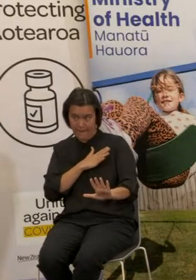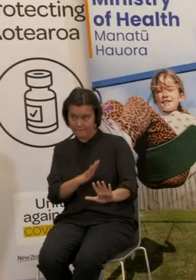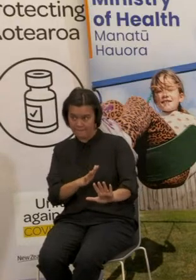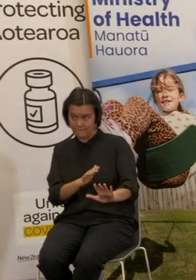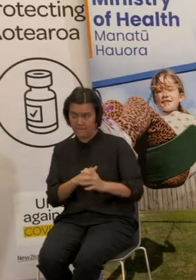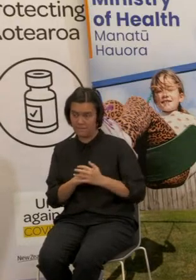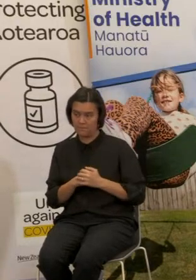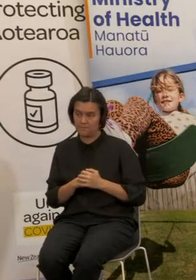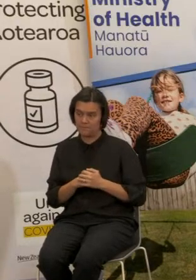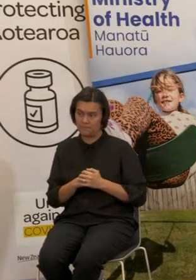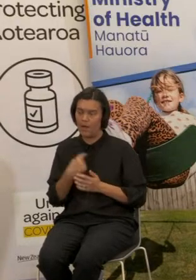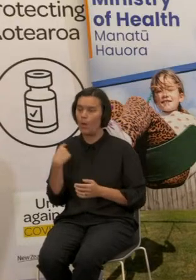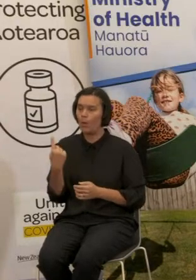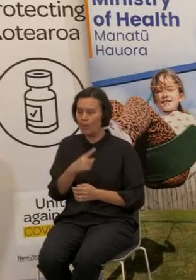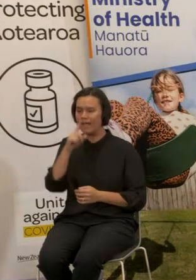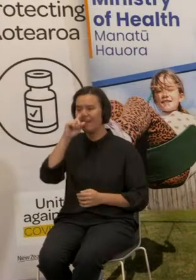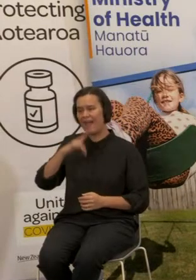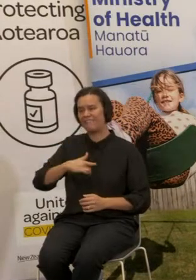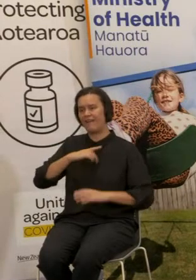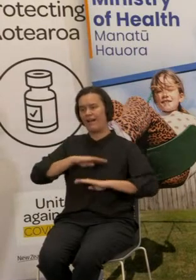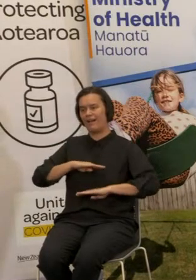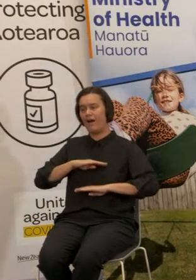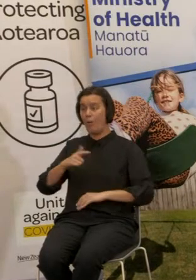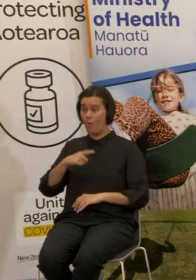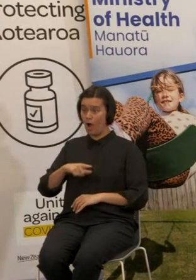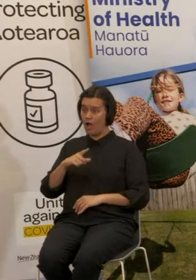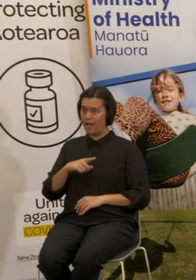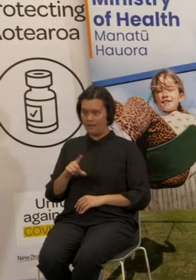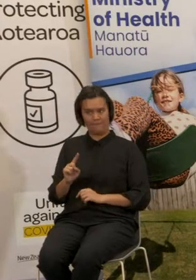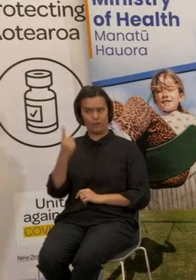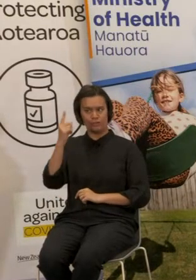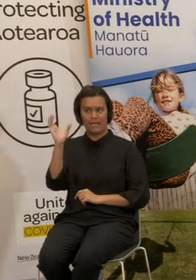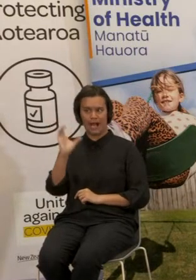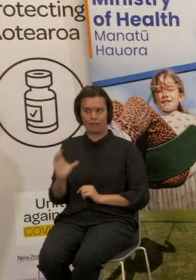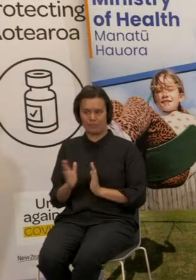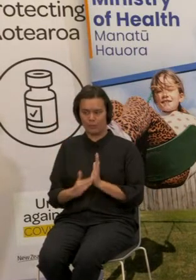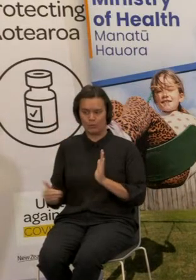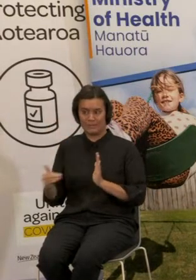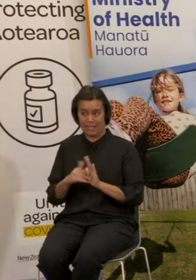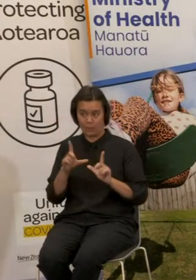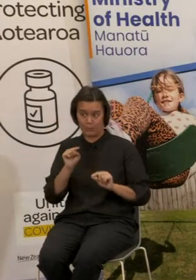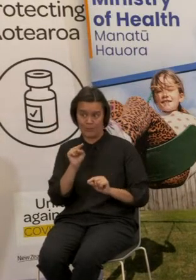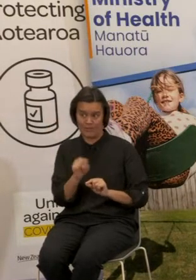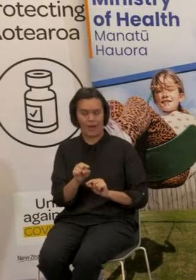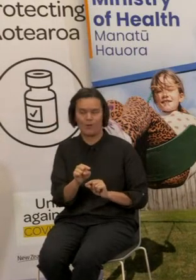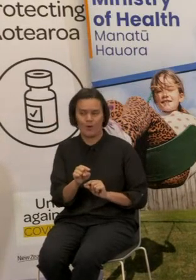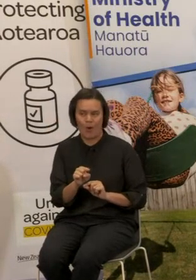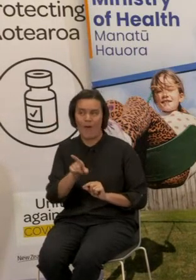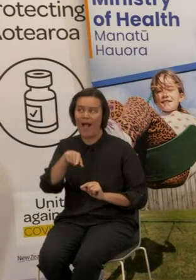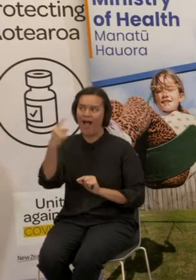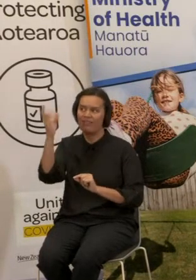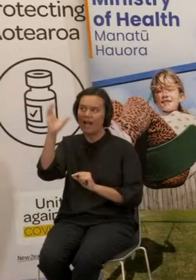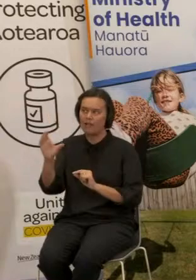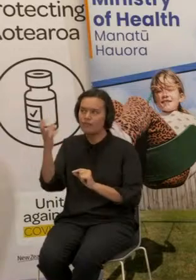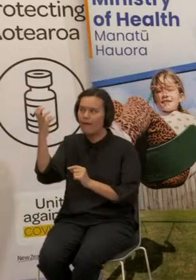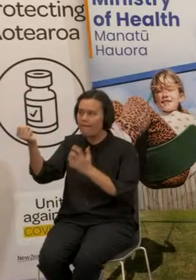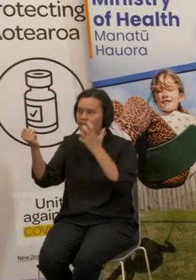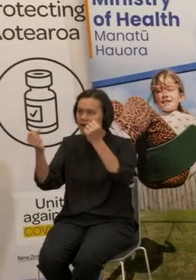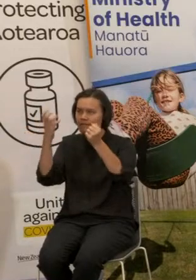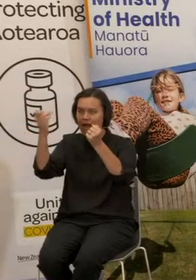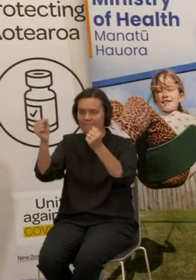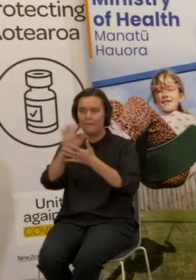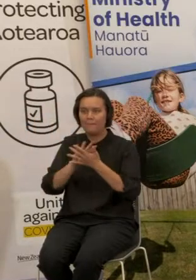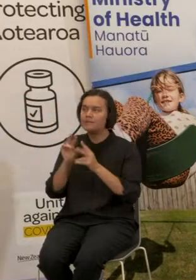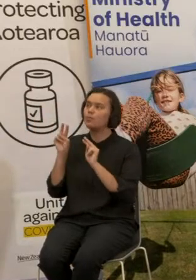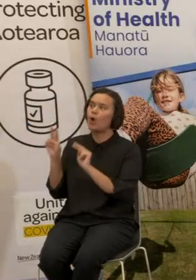So there is early clinical data that looks very good for 5 to 11-year-olds. But I'm very pleased that America has decided to roll it